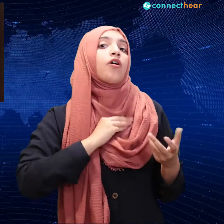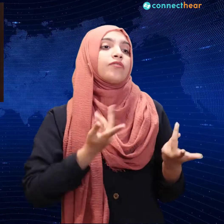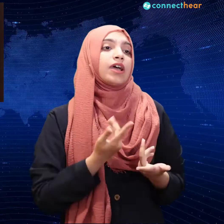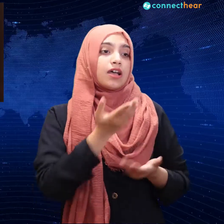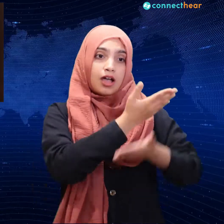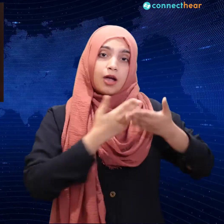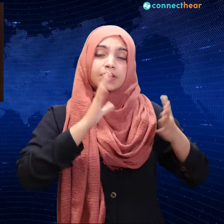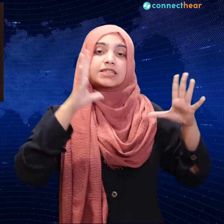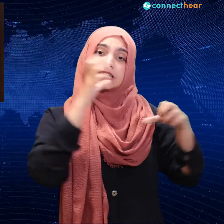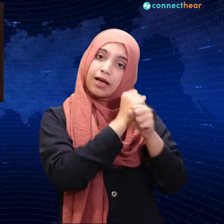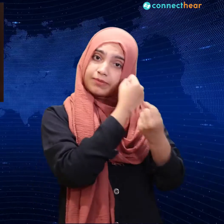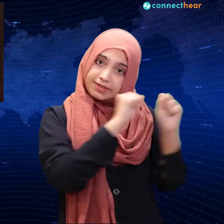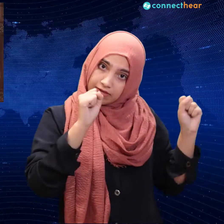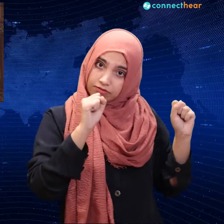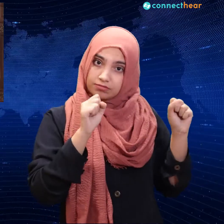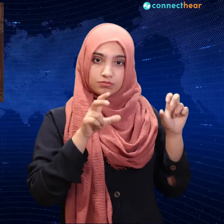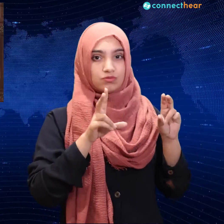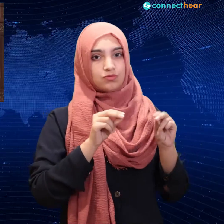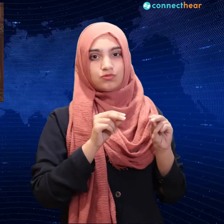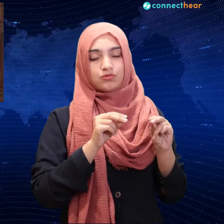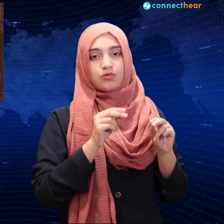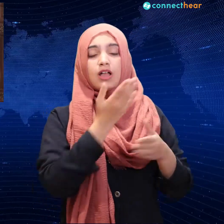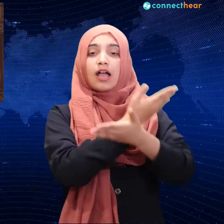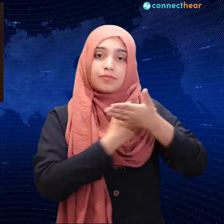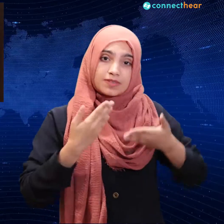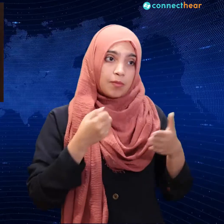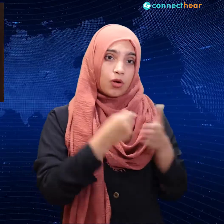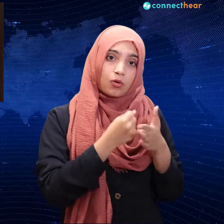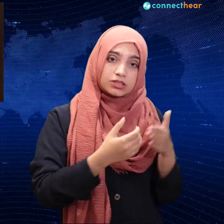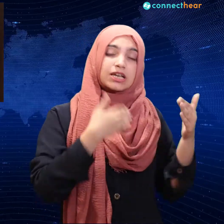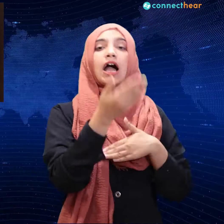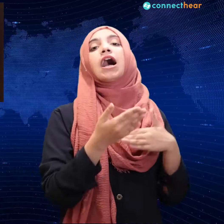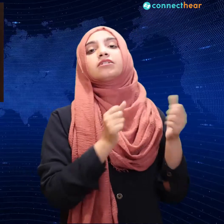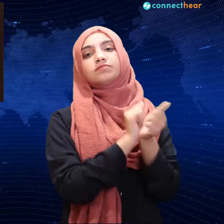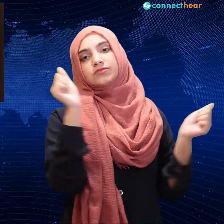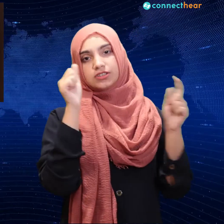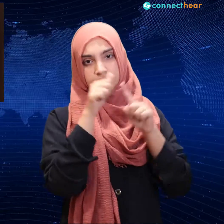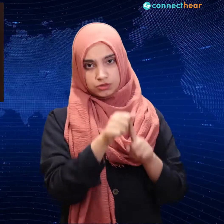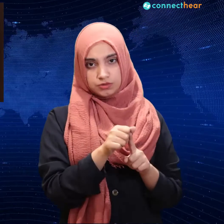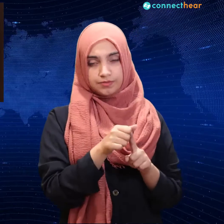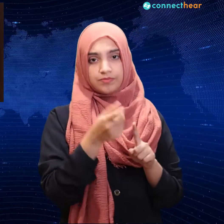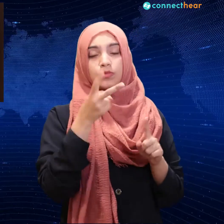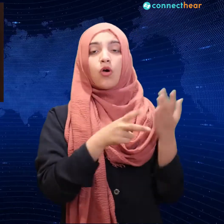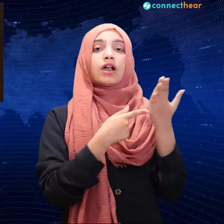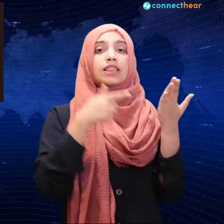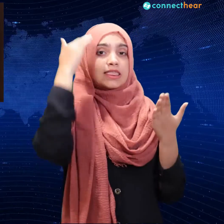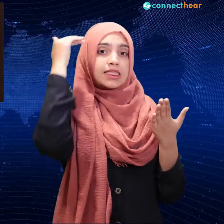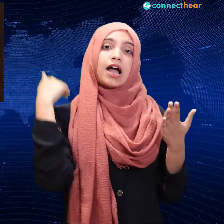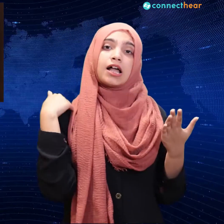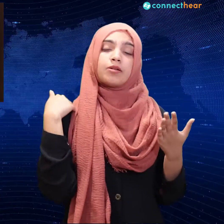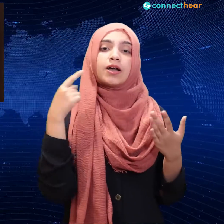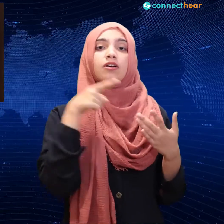predict. We can hope and pray that there's peace after 40 years, that the Taliban, what